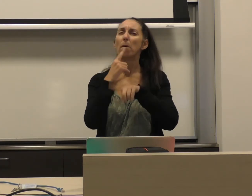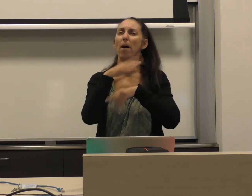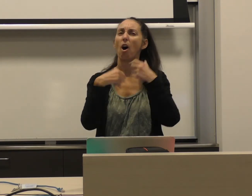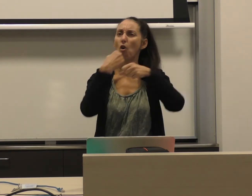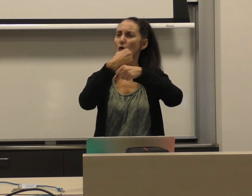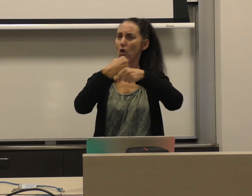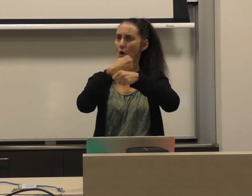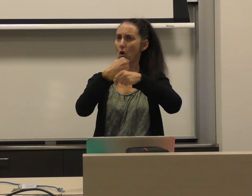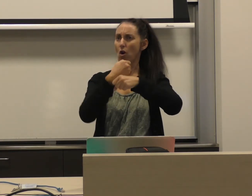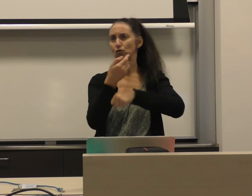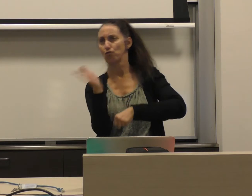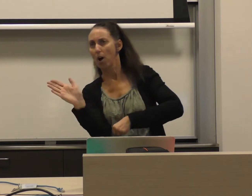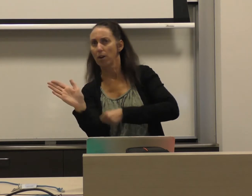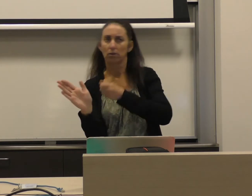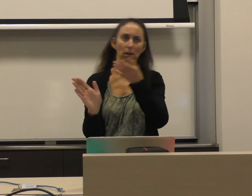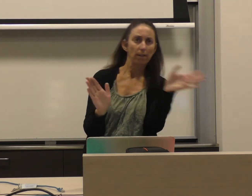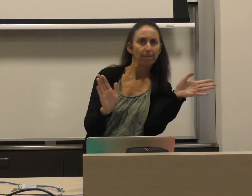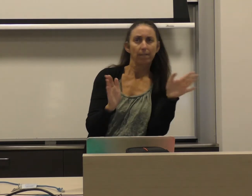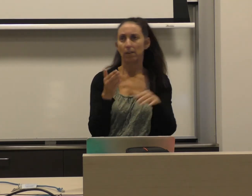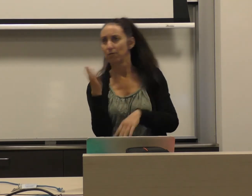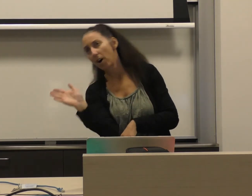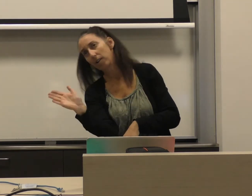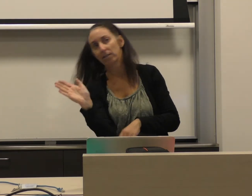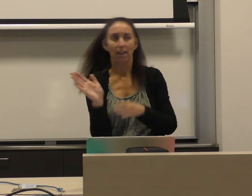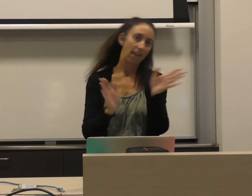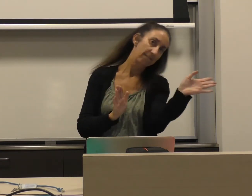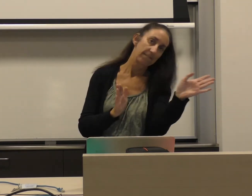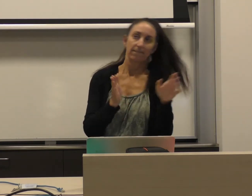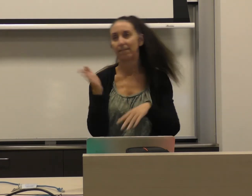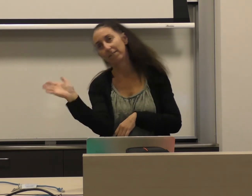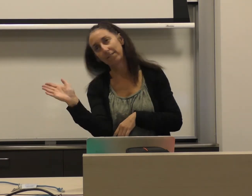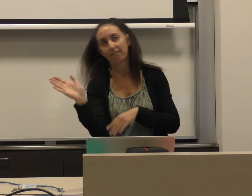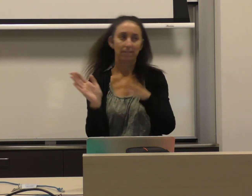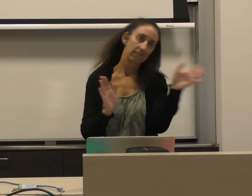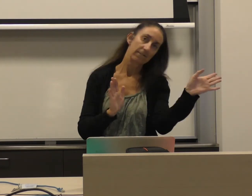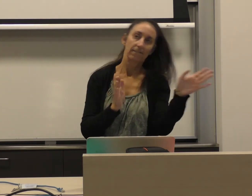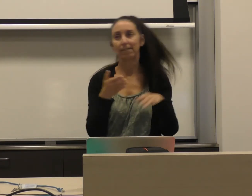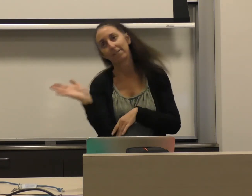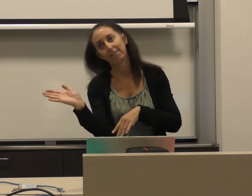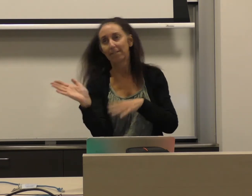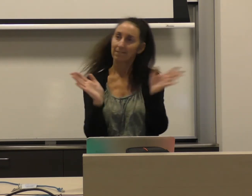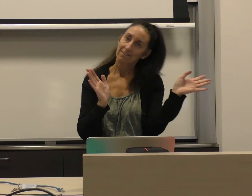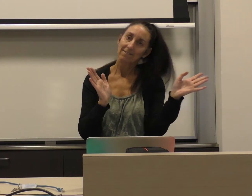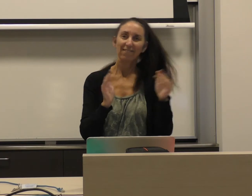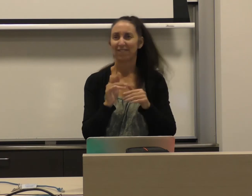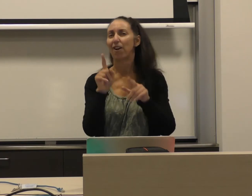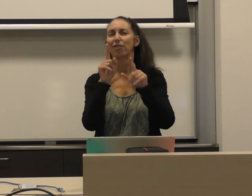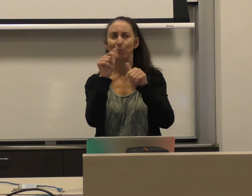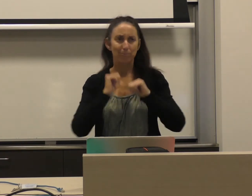And again, talking about driving in a car, you might move your head left and right if you're driving left and